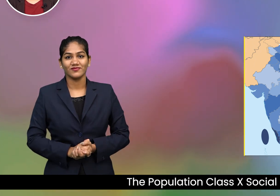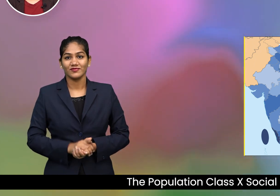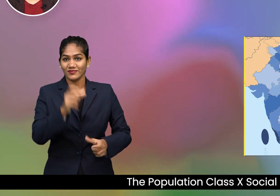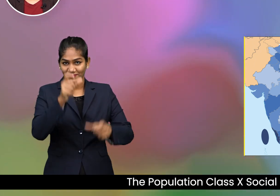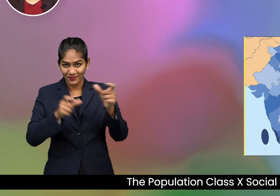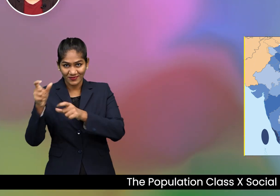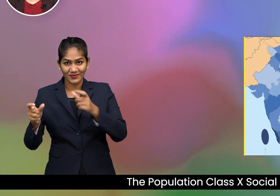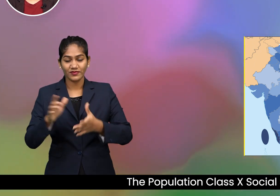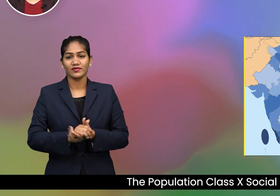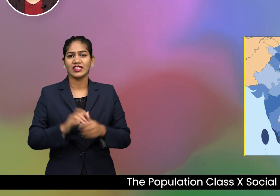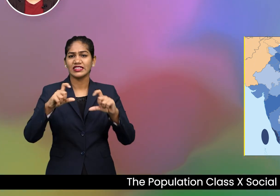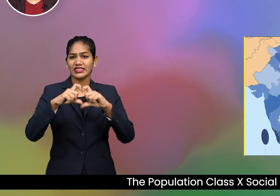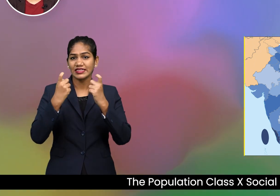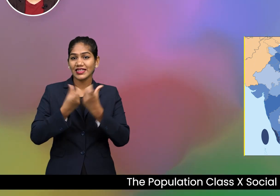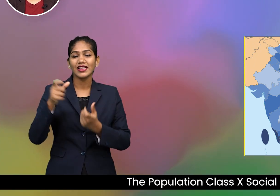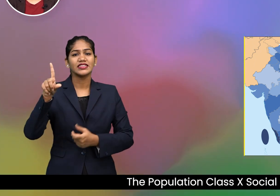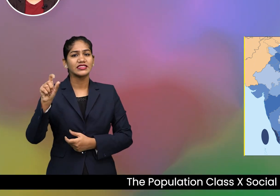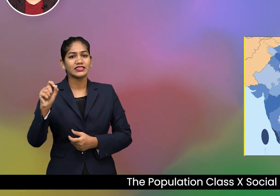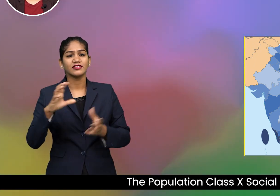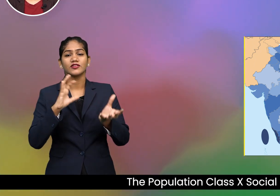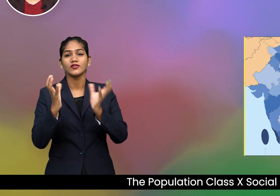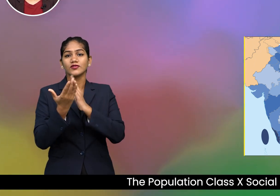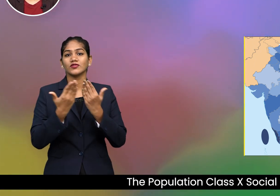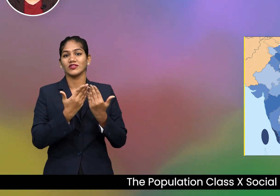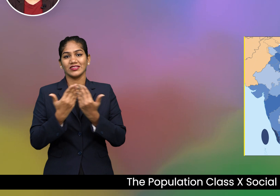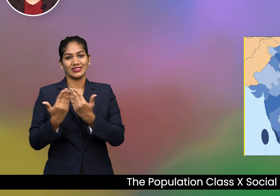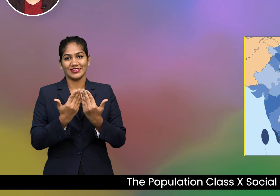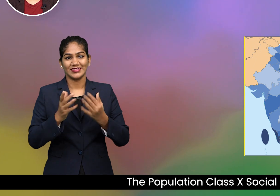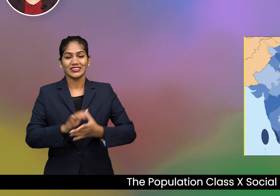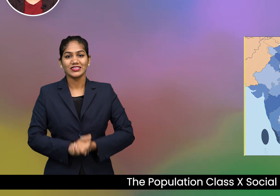the population, class 10th, social studies.